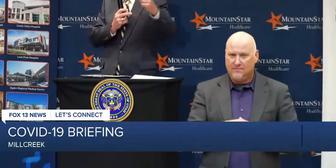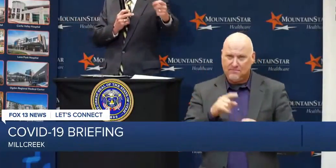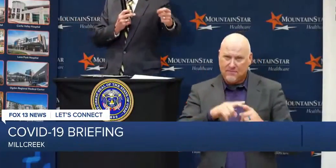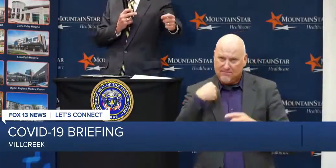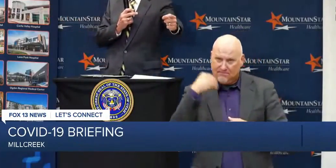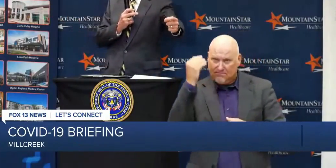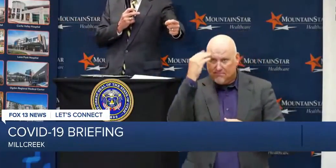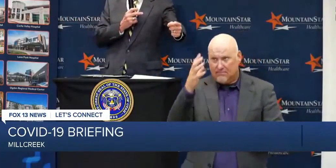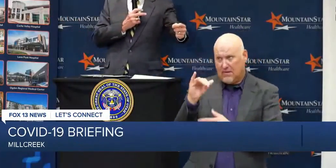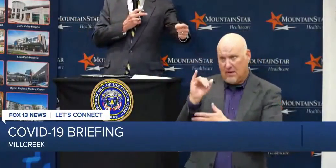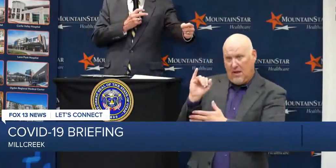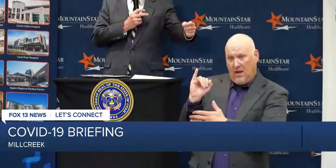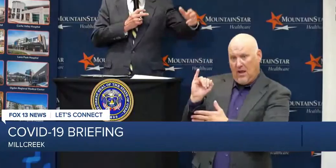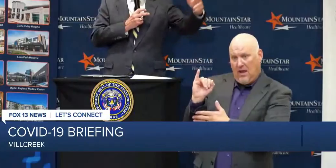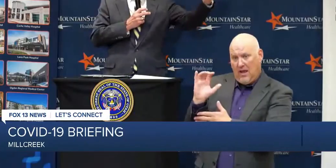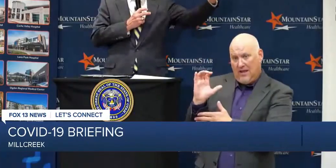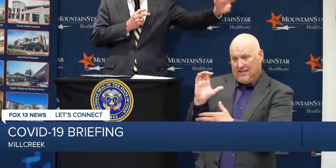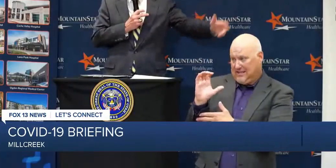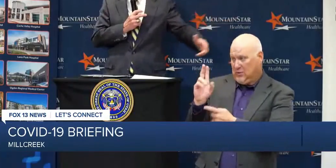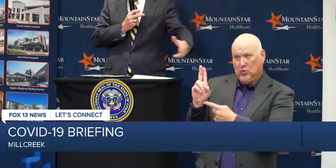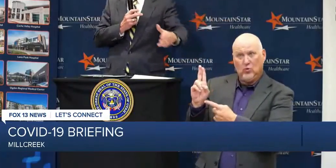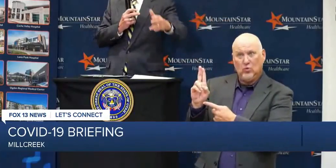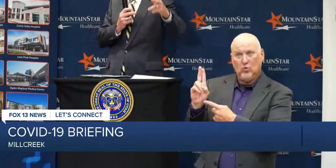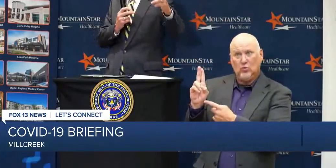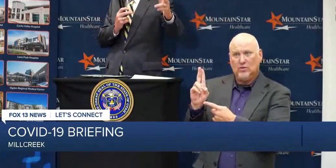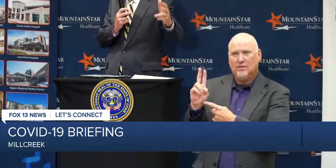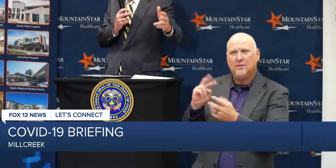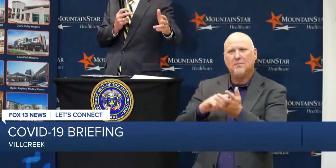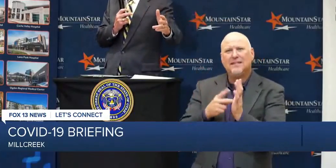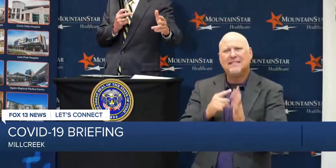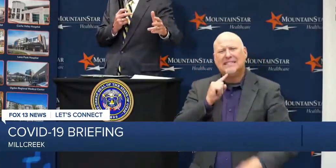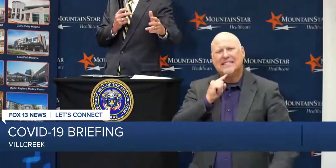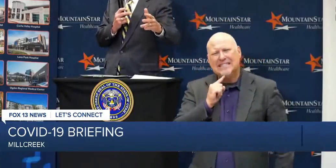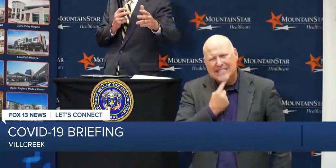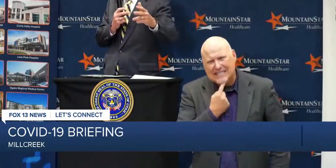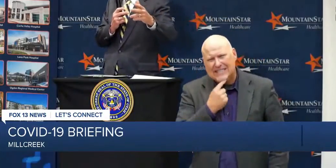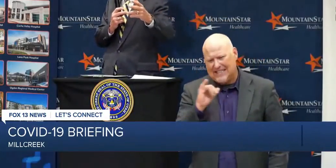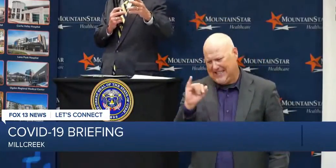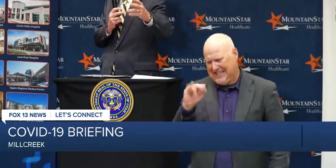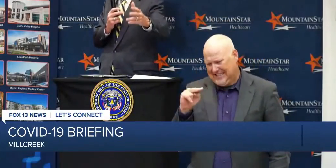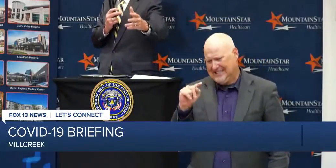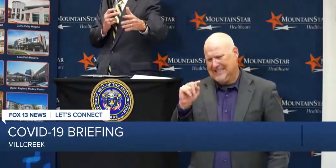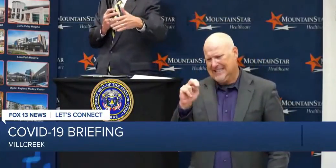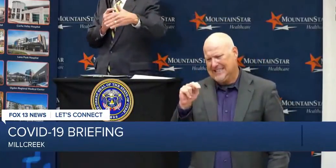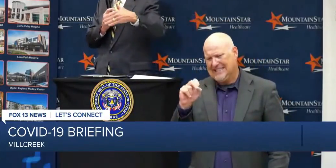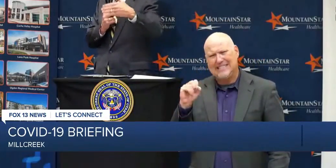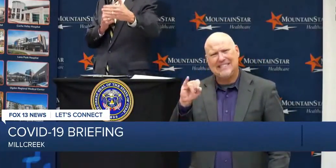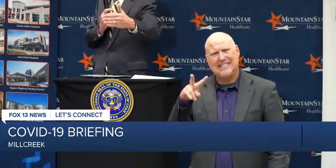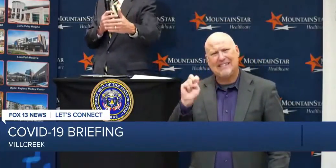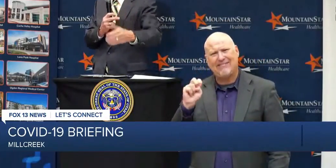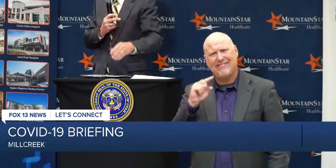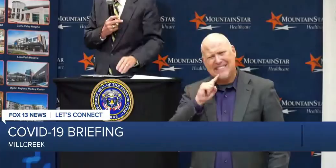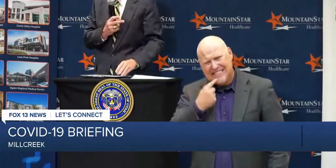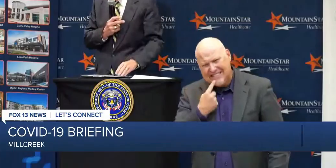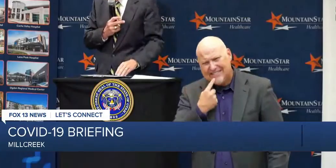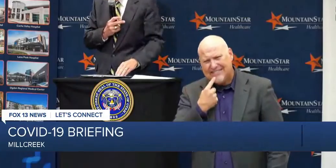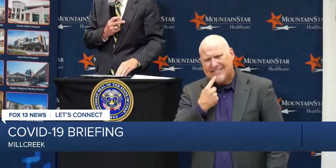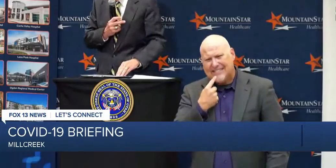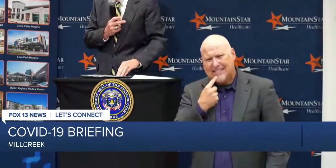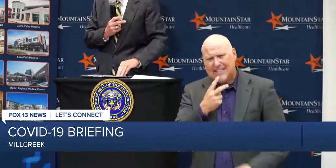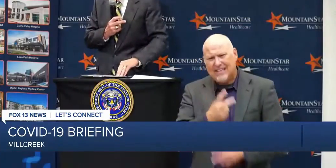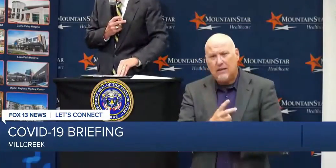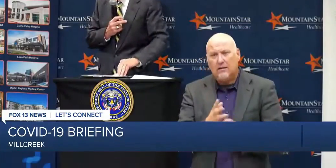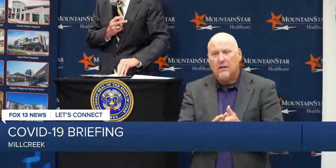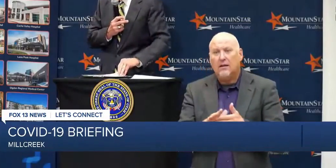hours. Then they're asked to take extra shifts to fill in for those who are ill or for vacancies in the